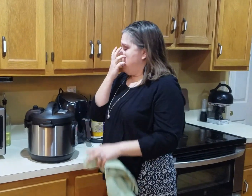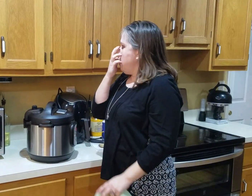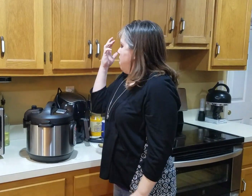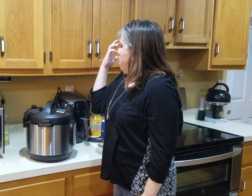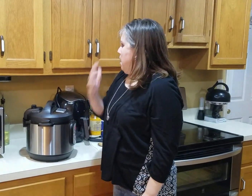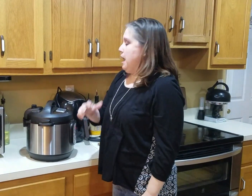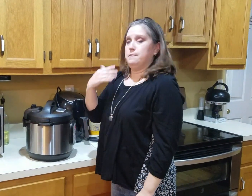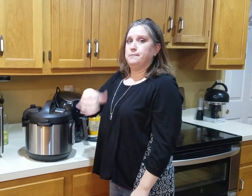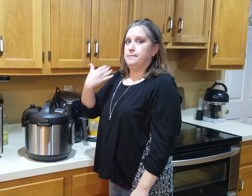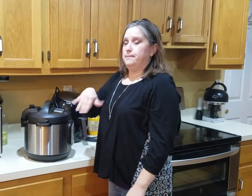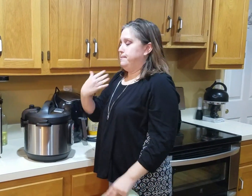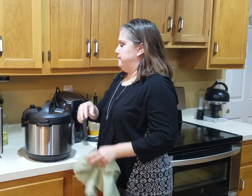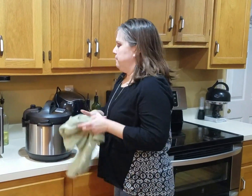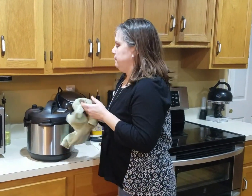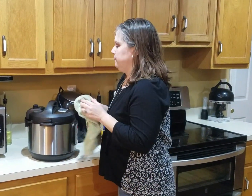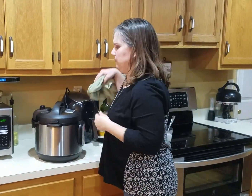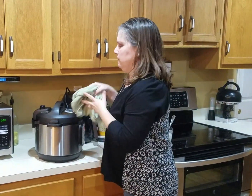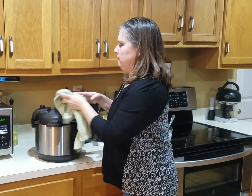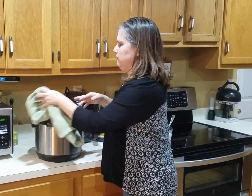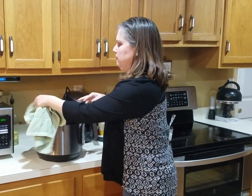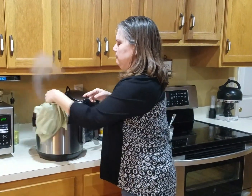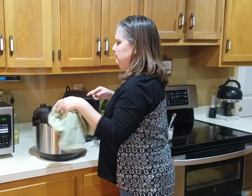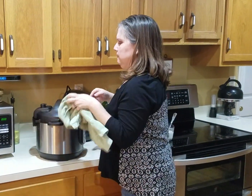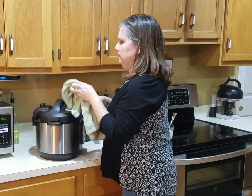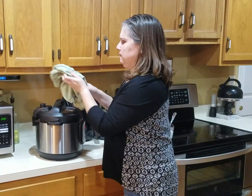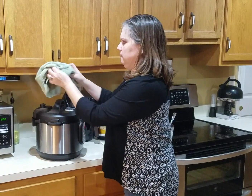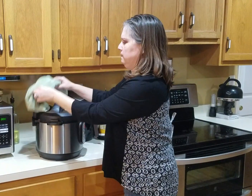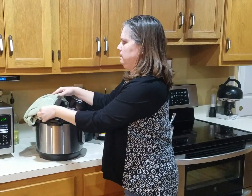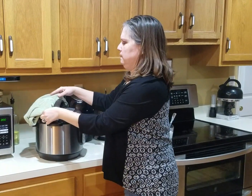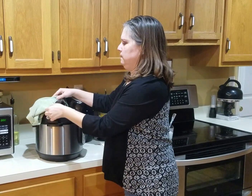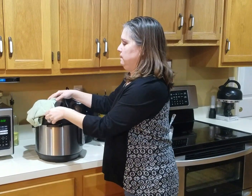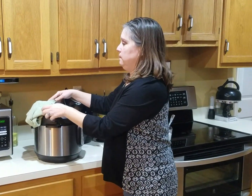You have to be very careful because this steam is very hot.